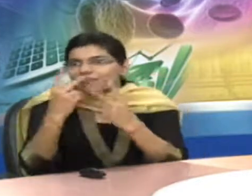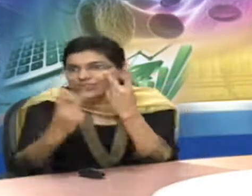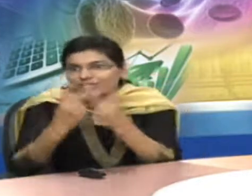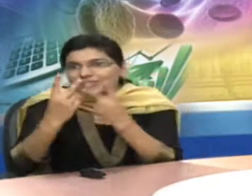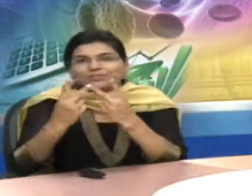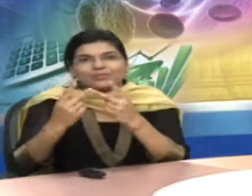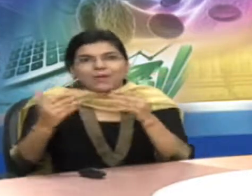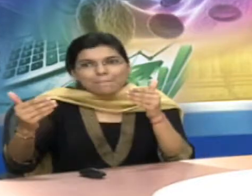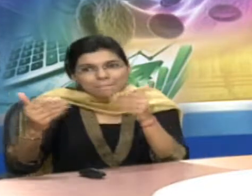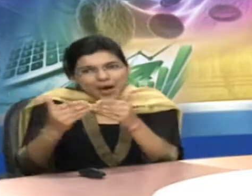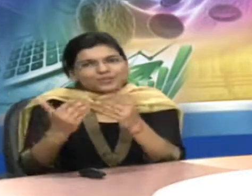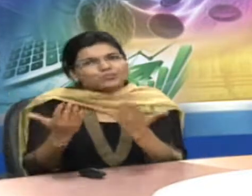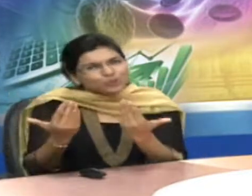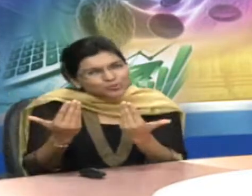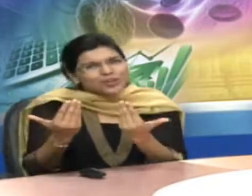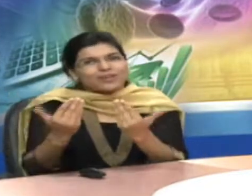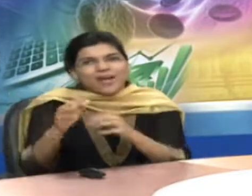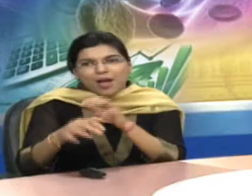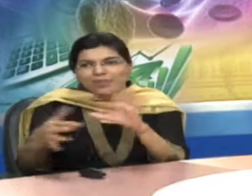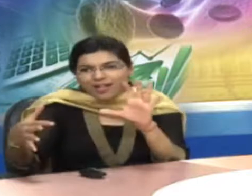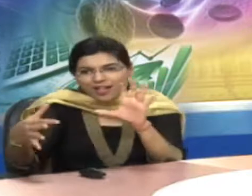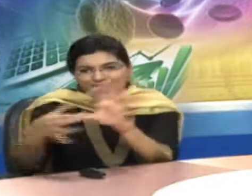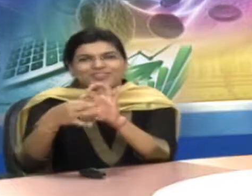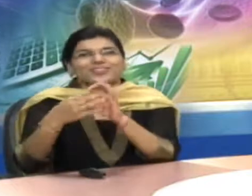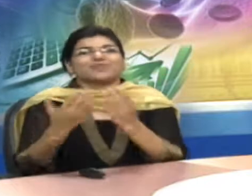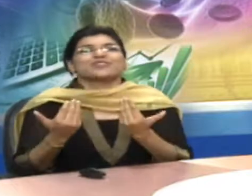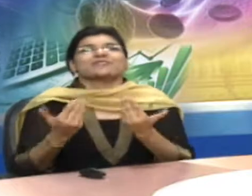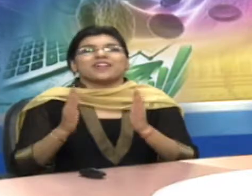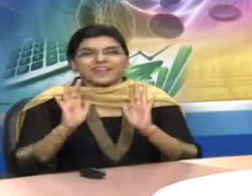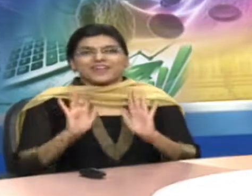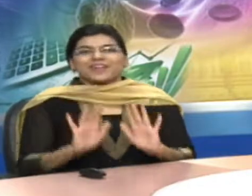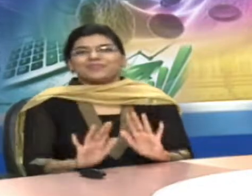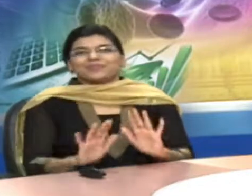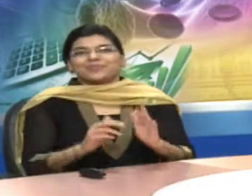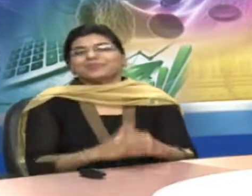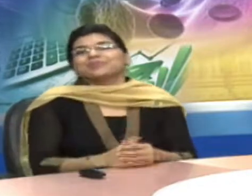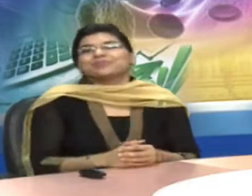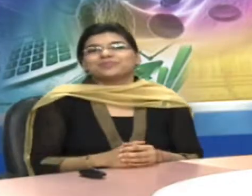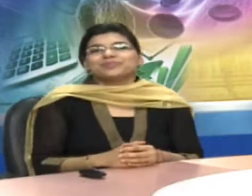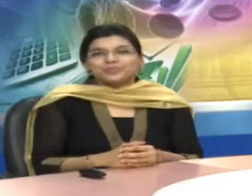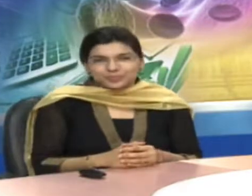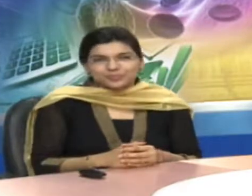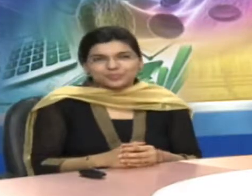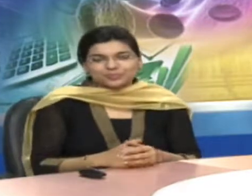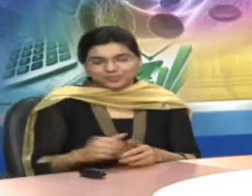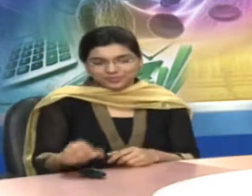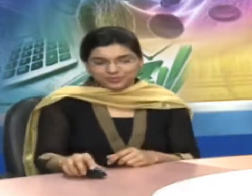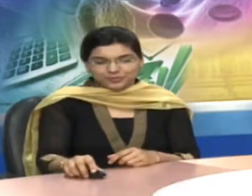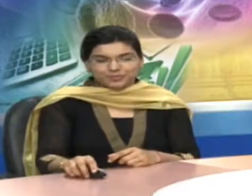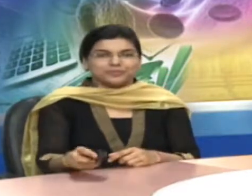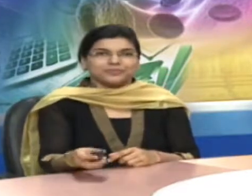if animal and human, they both are fearless, they can become friend.